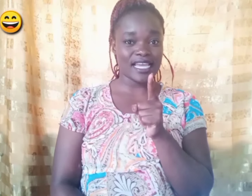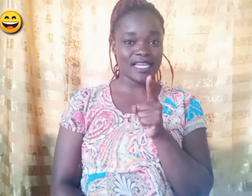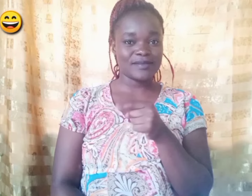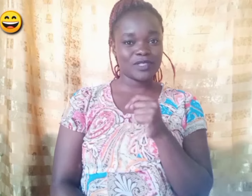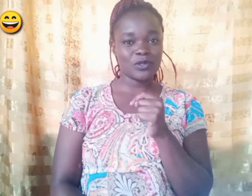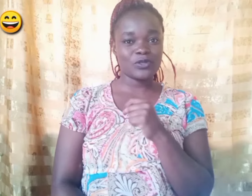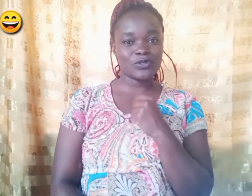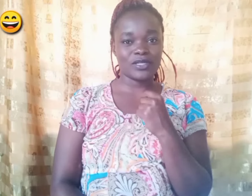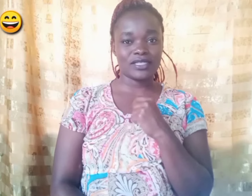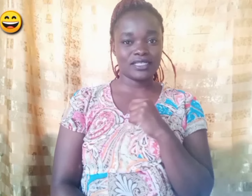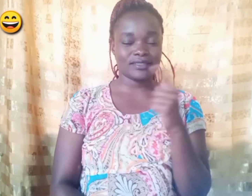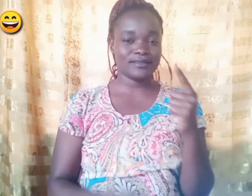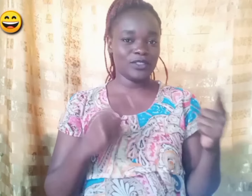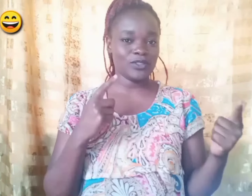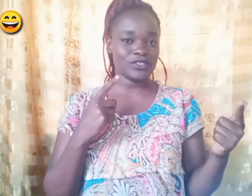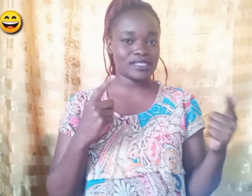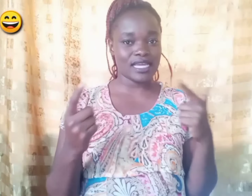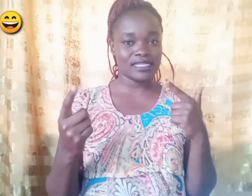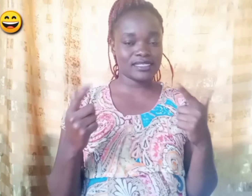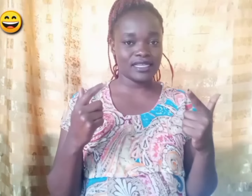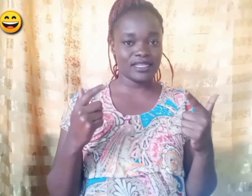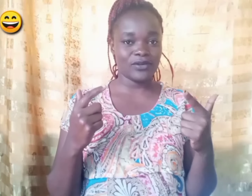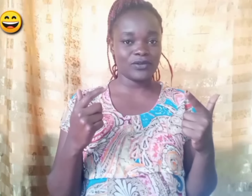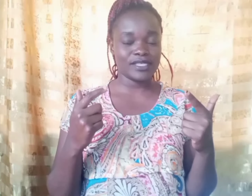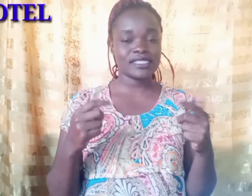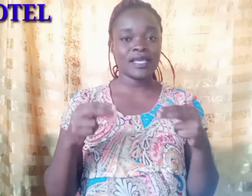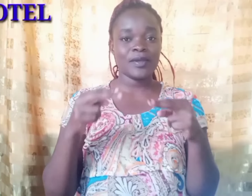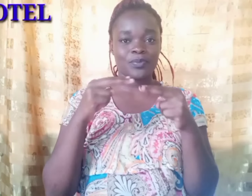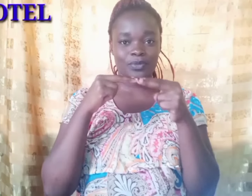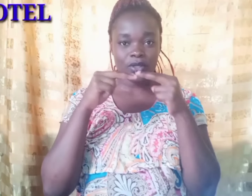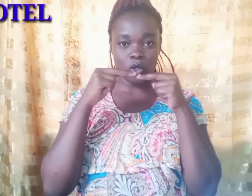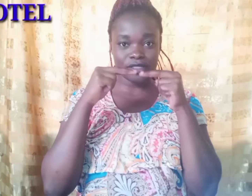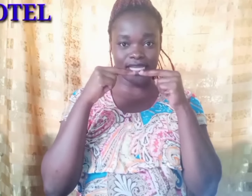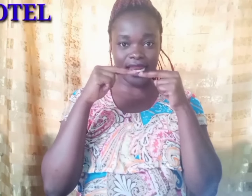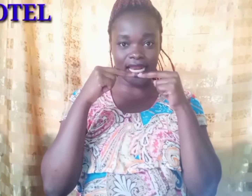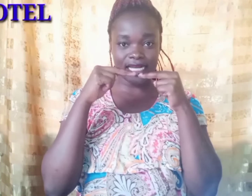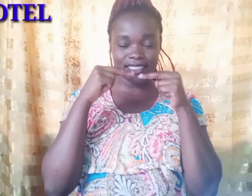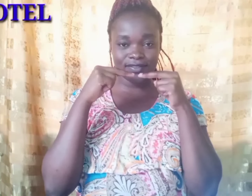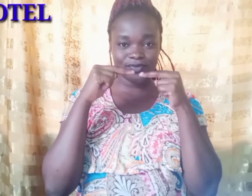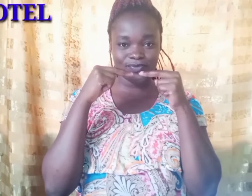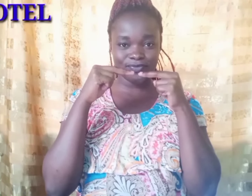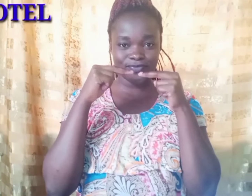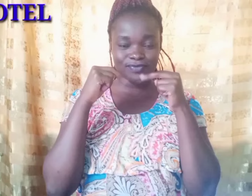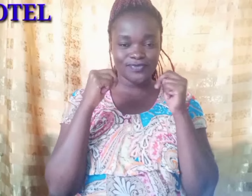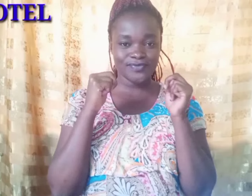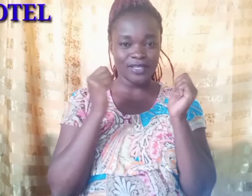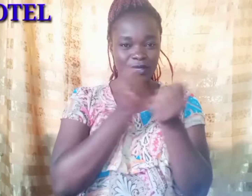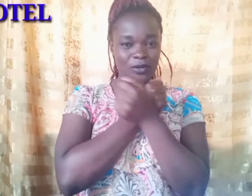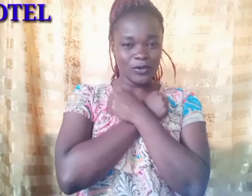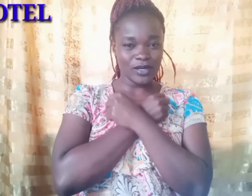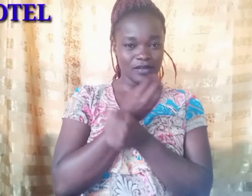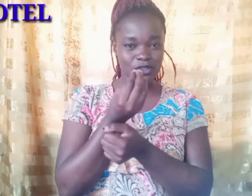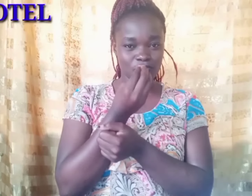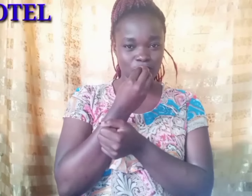sign because you use that sign always. Hotel. Who loves